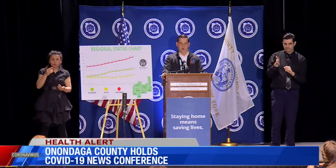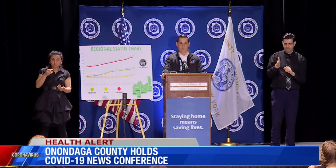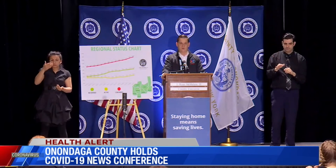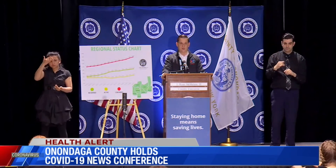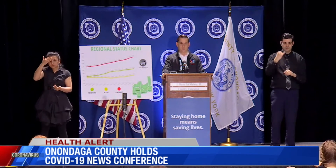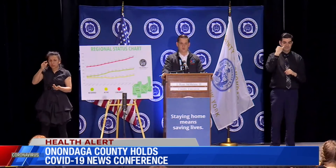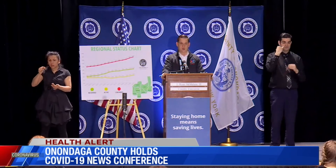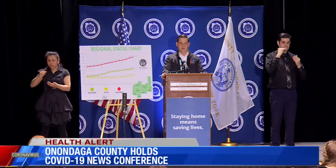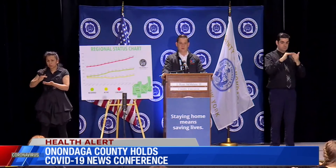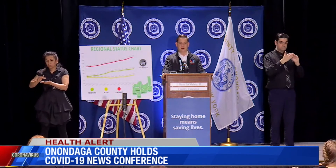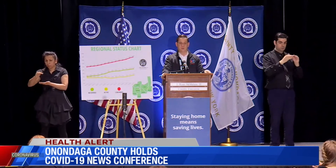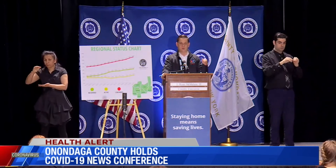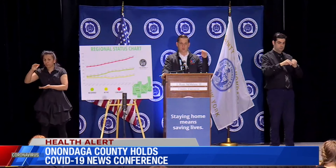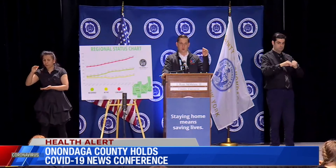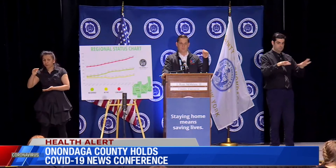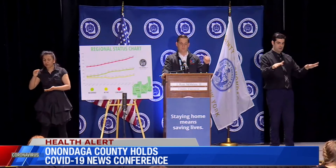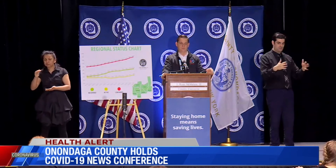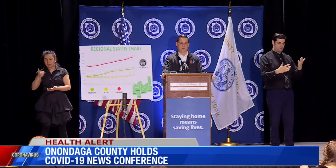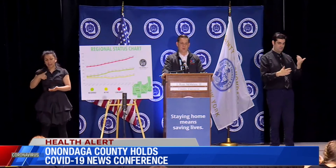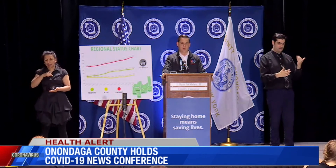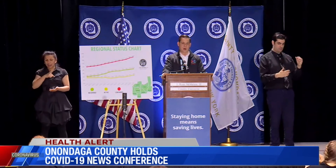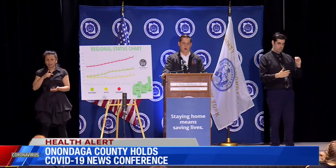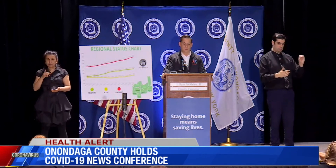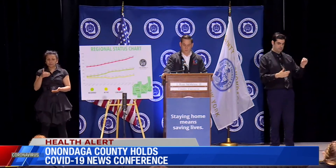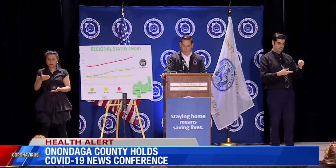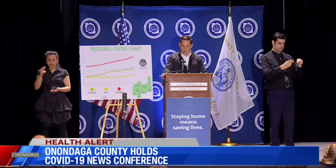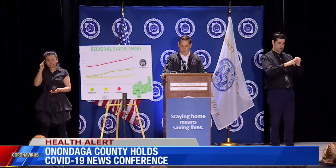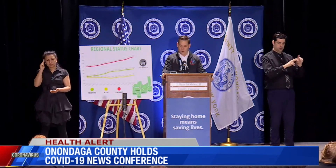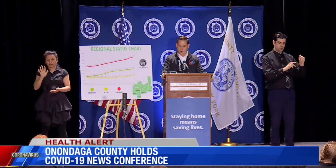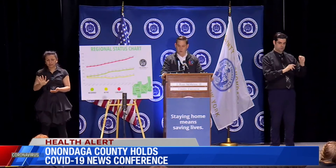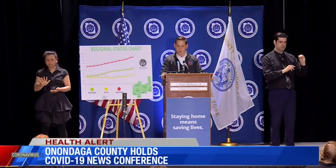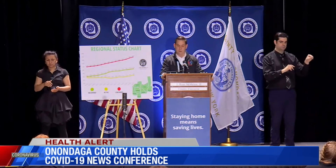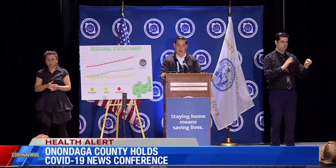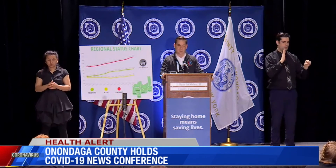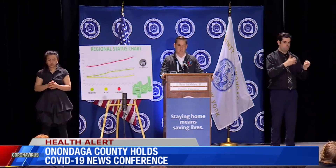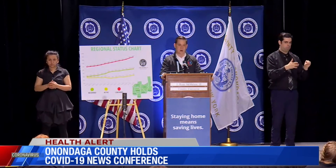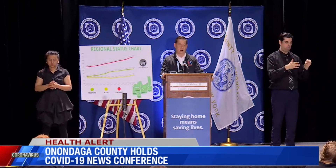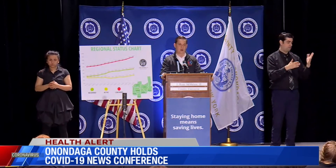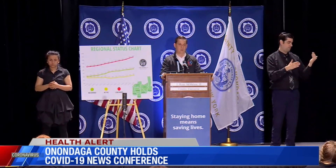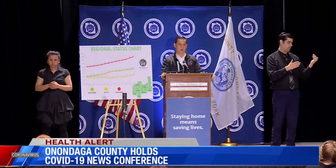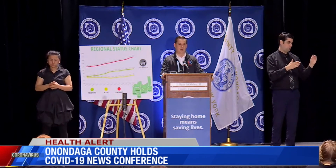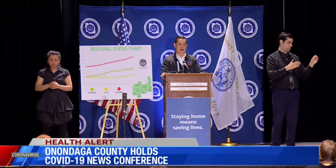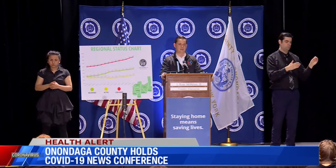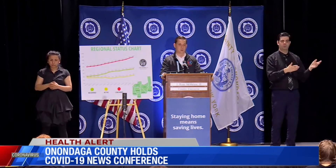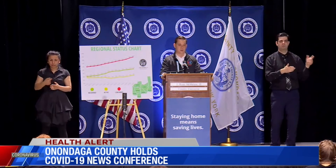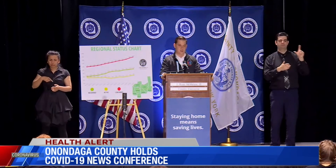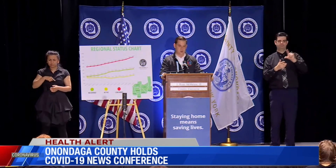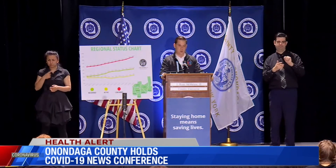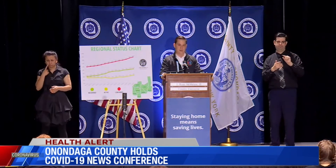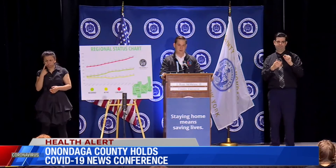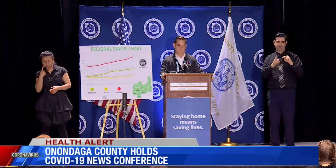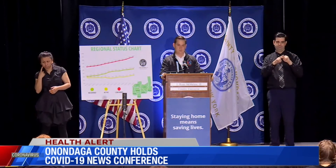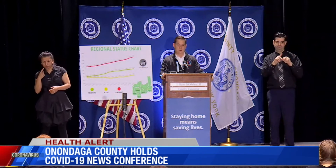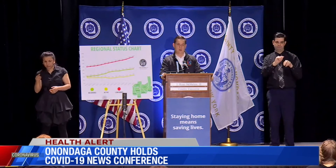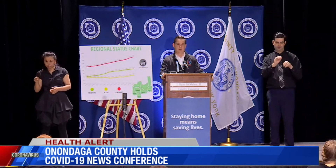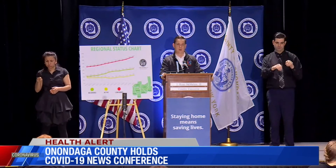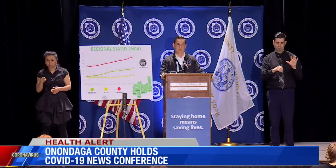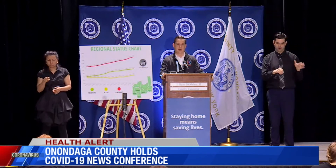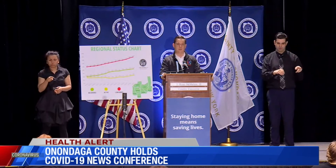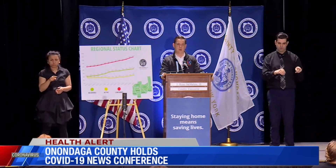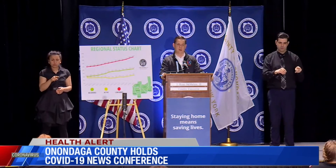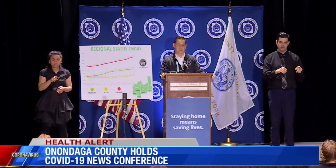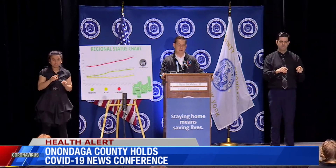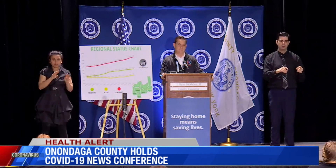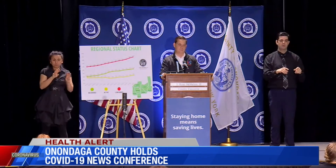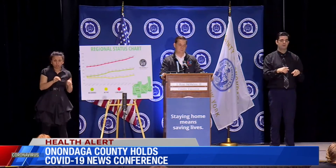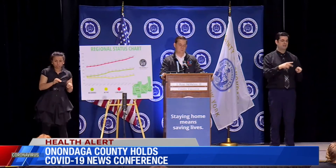we know when phase one starts, that number is going to go up. We're going to be closely monitoring our hospitalization rates during